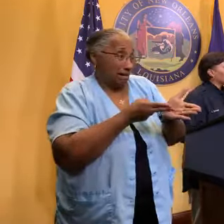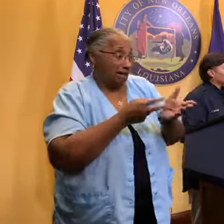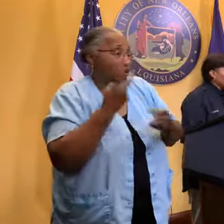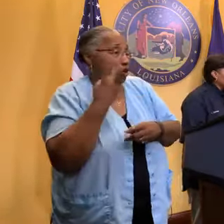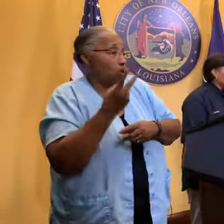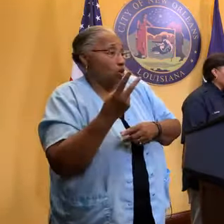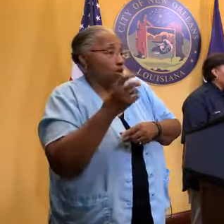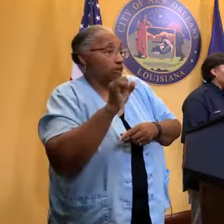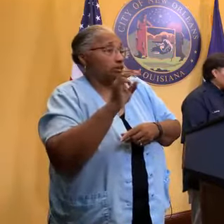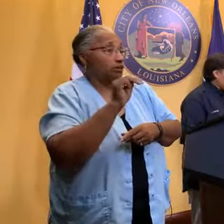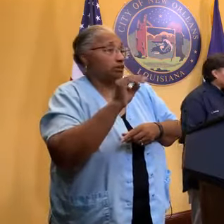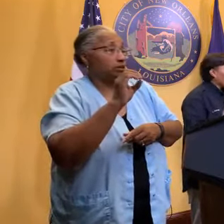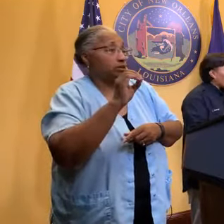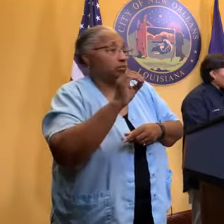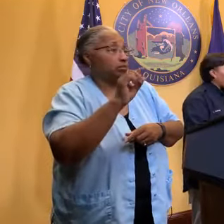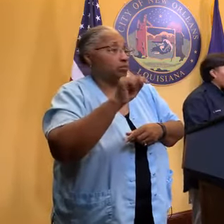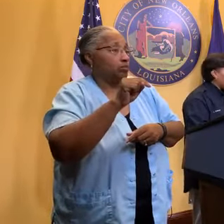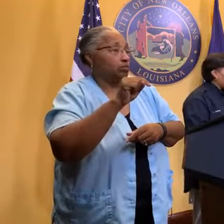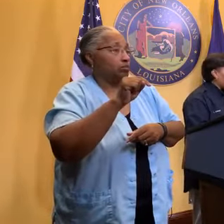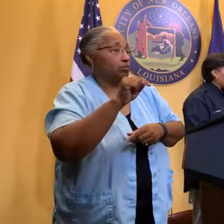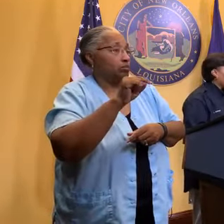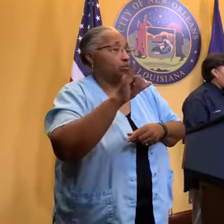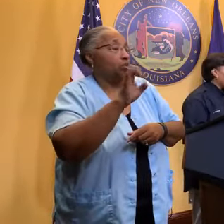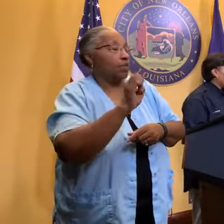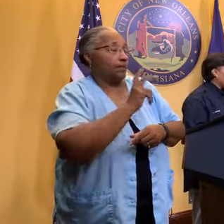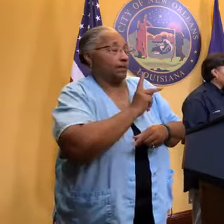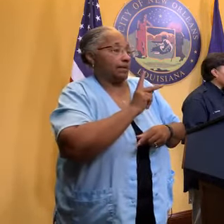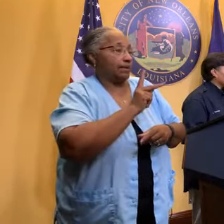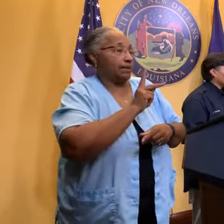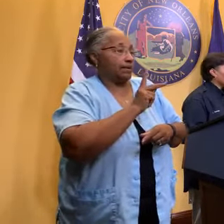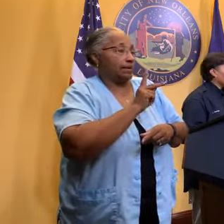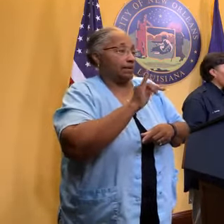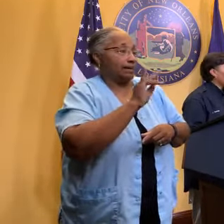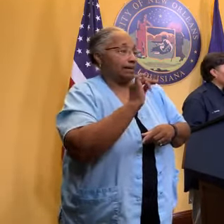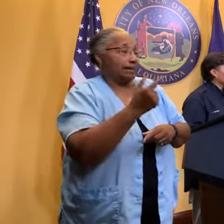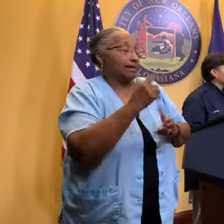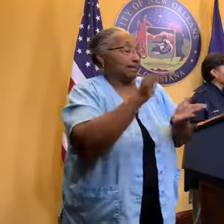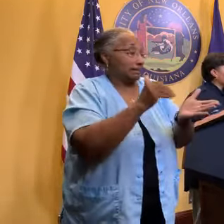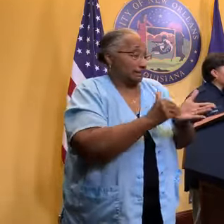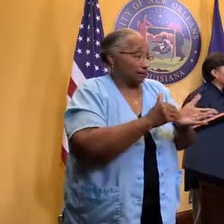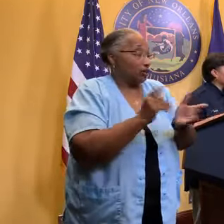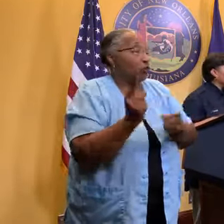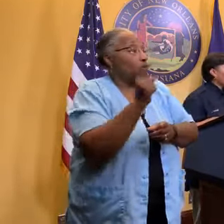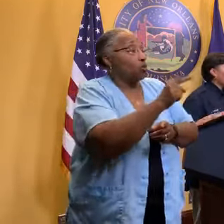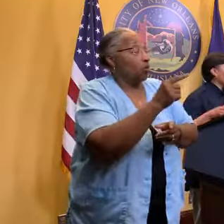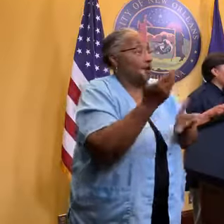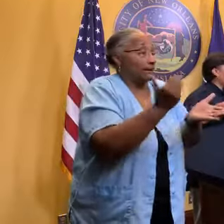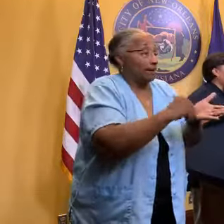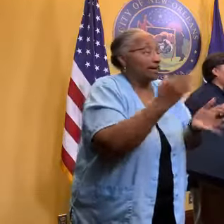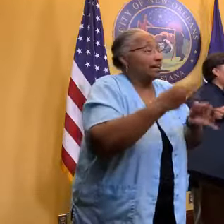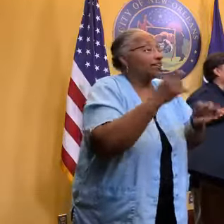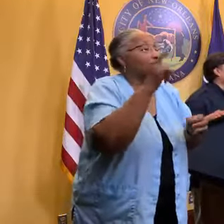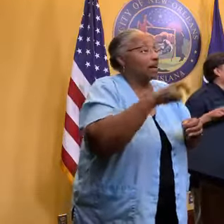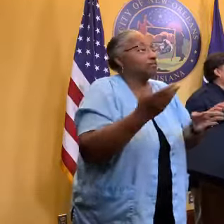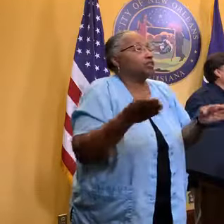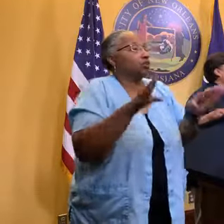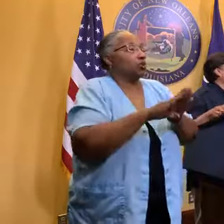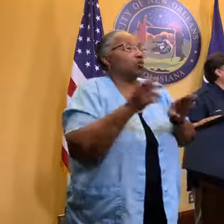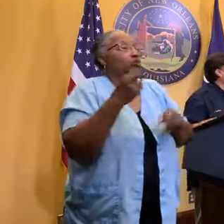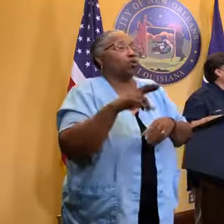Center potentially, us going back there, should we have to close or not